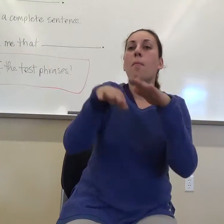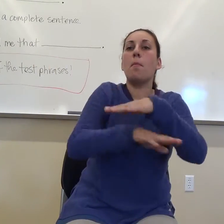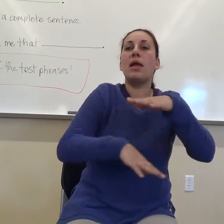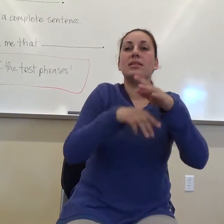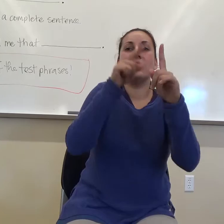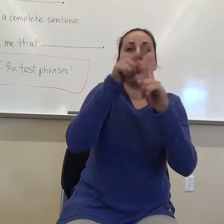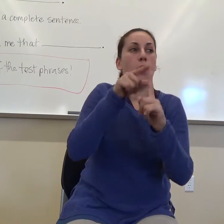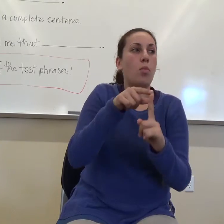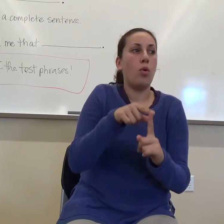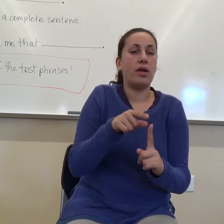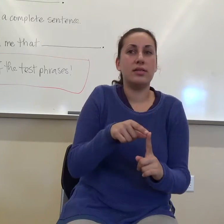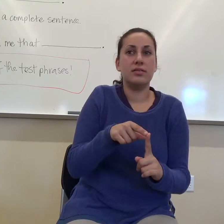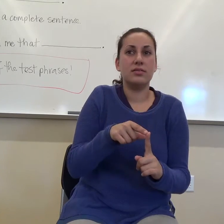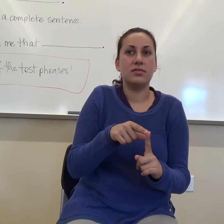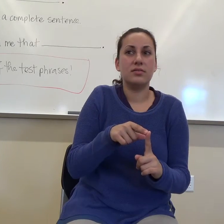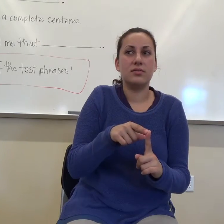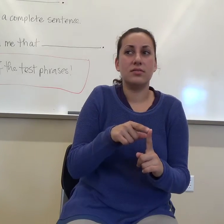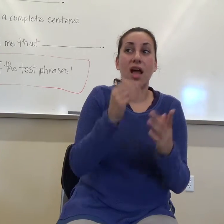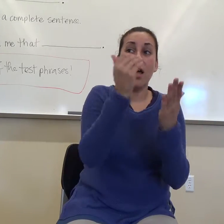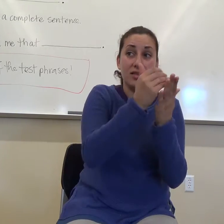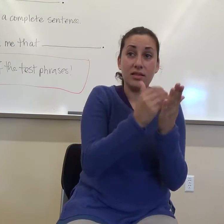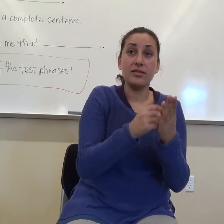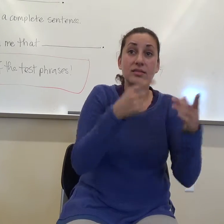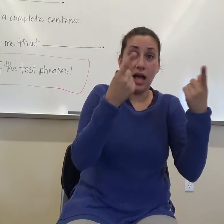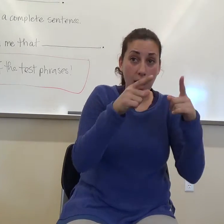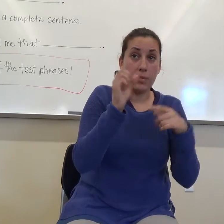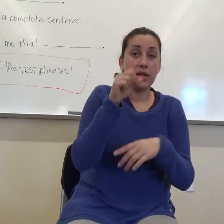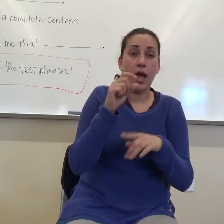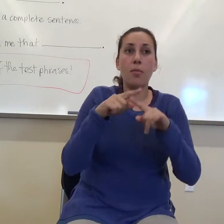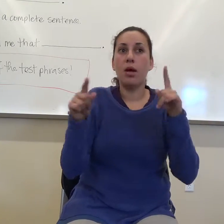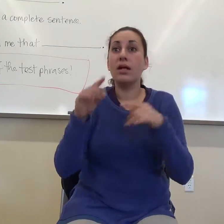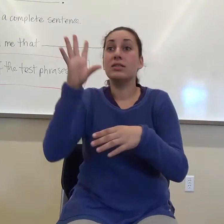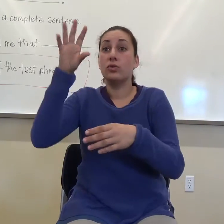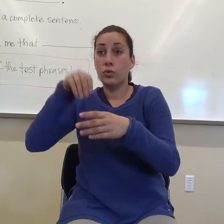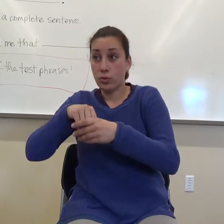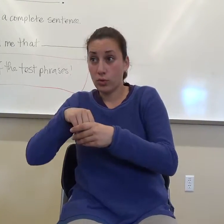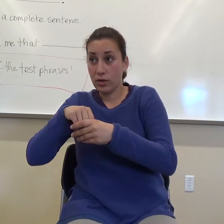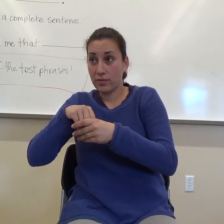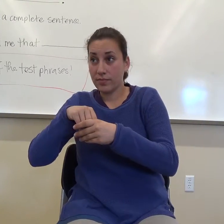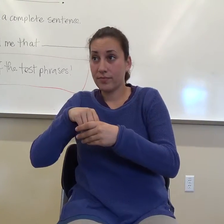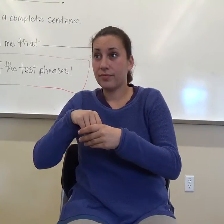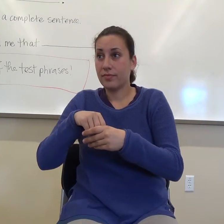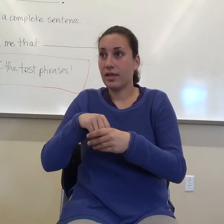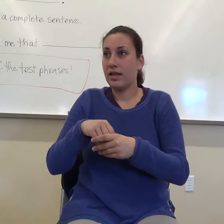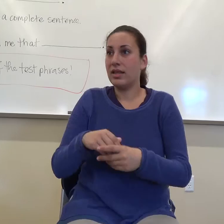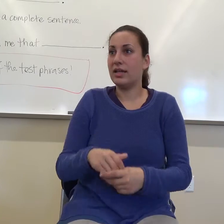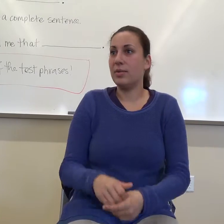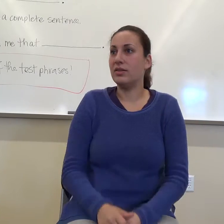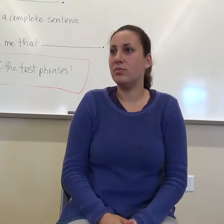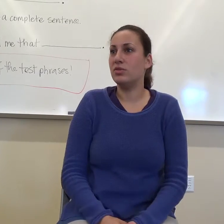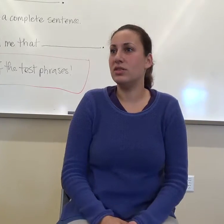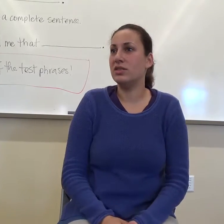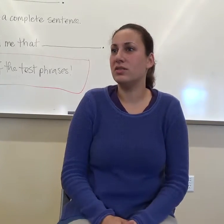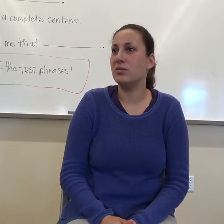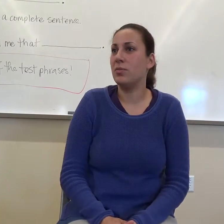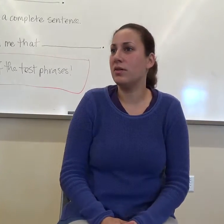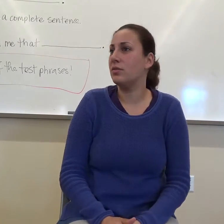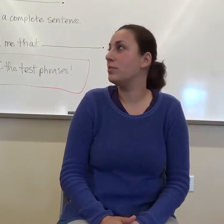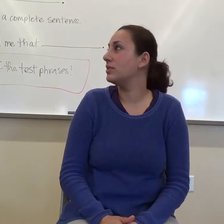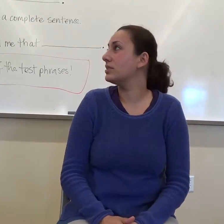Yeah, this isn't just a list of what happened to them. This is a list of like about the music and the that books.